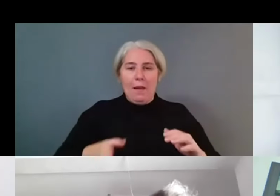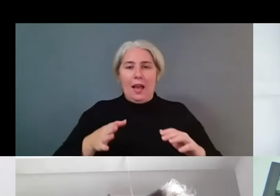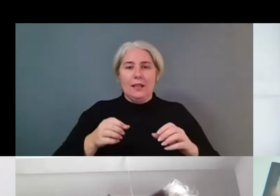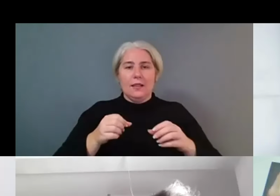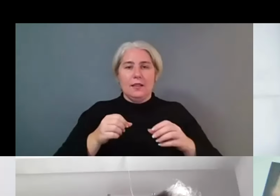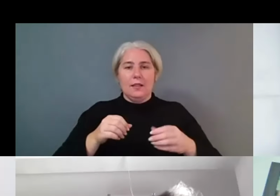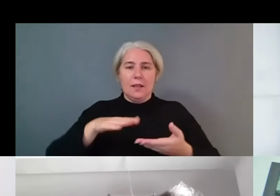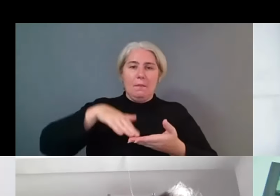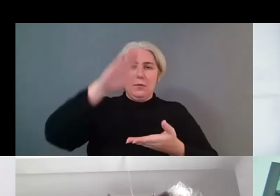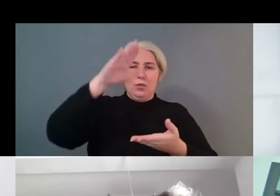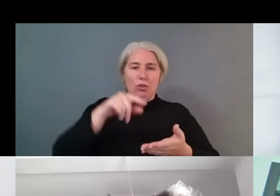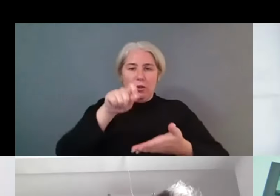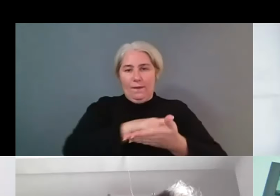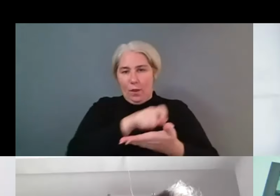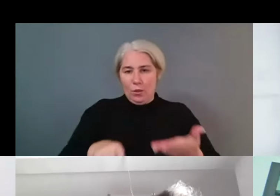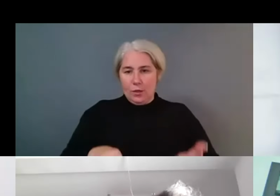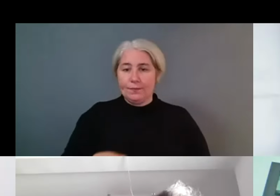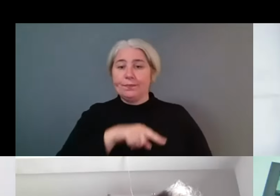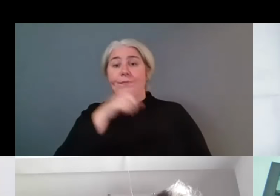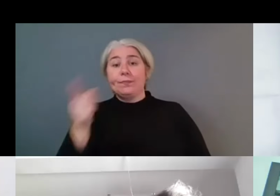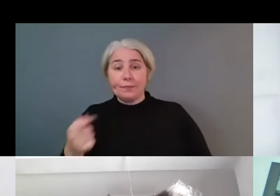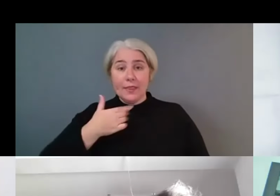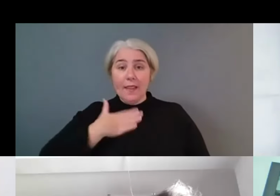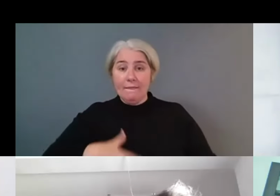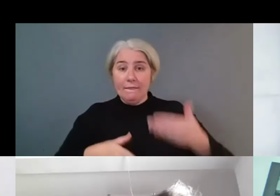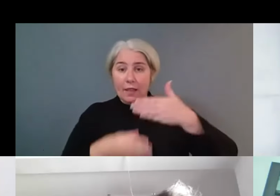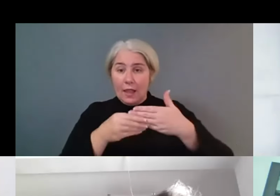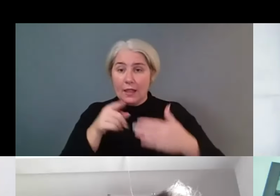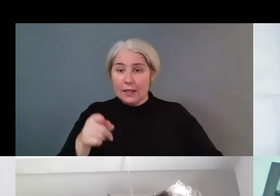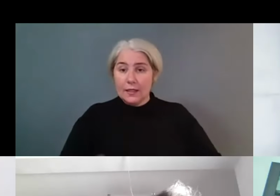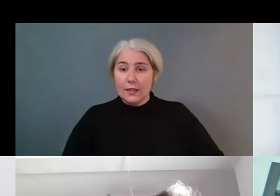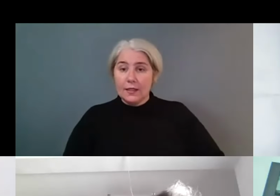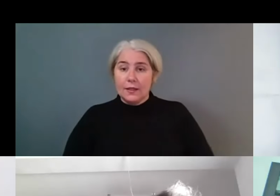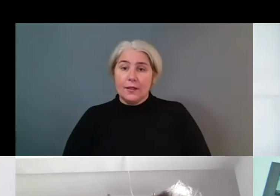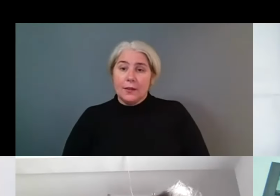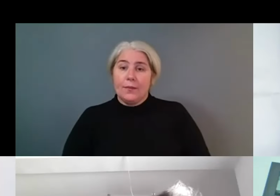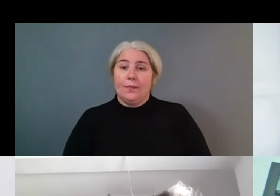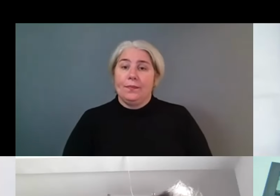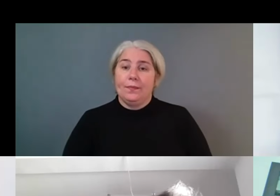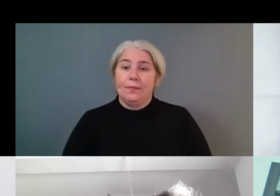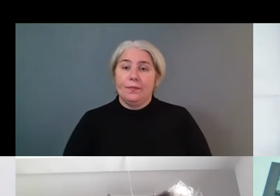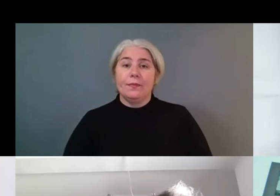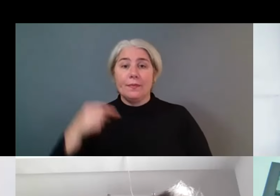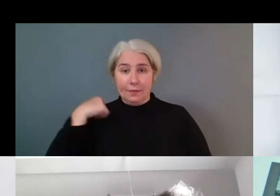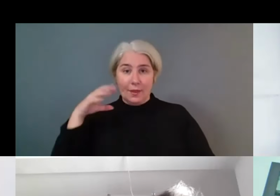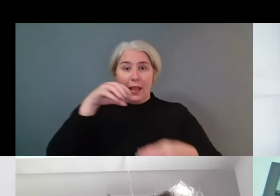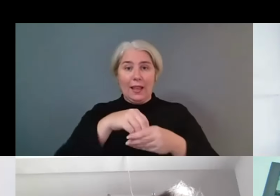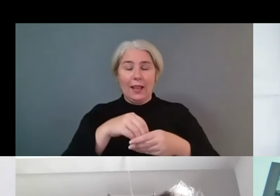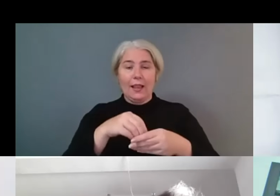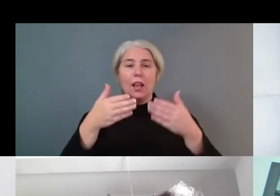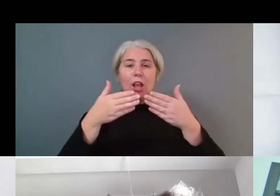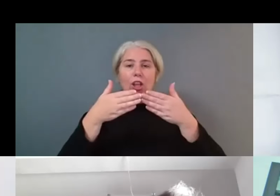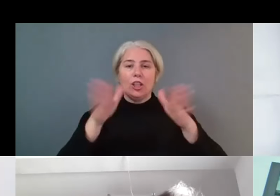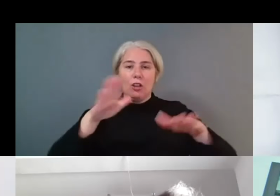Yeah, if I may add also, I was not the part of the committee when the general comment on Article